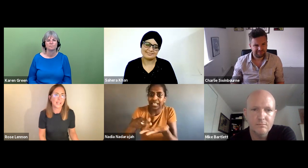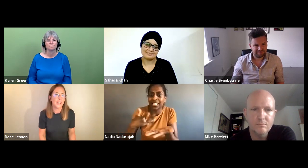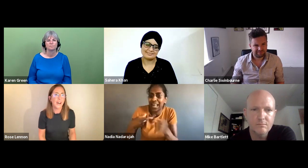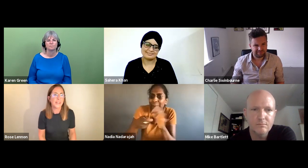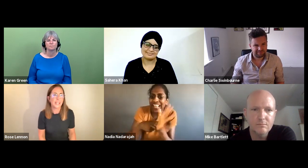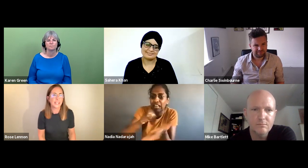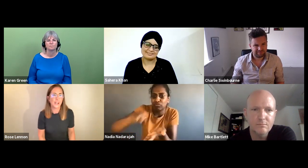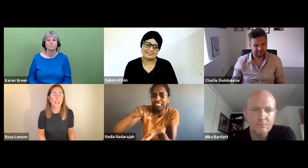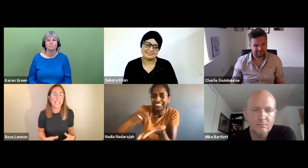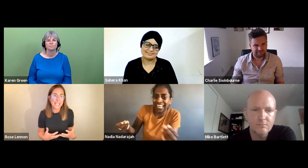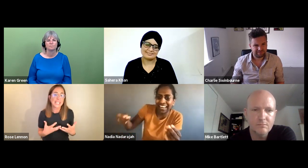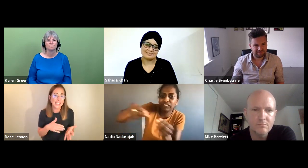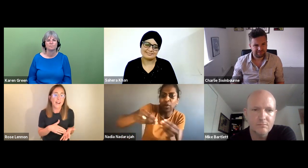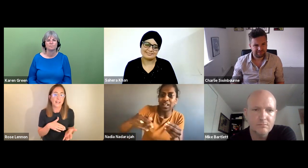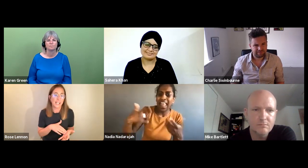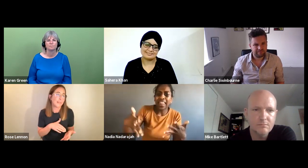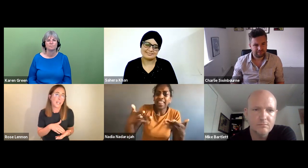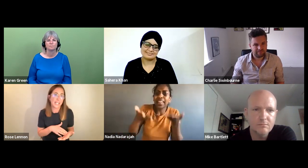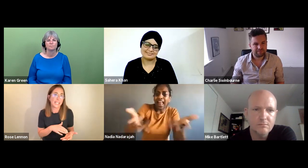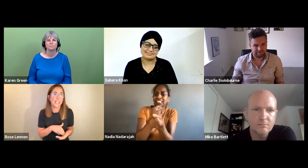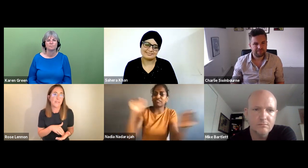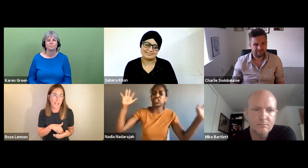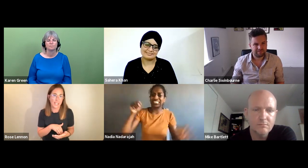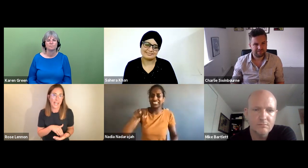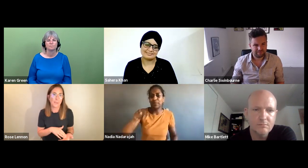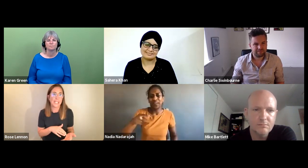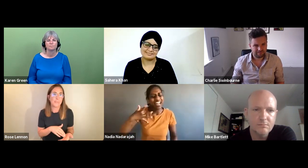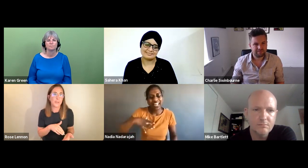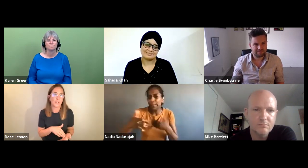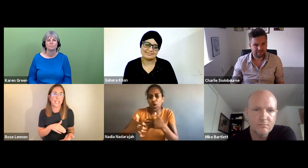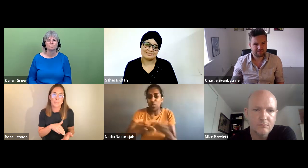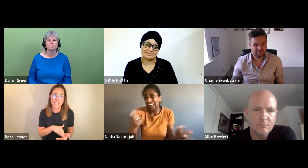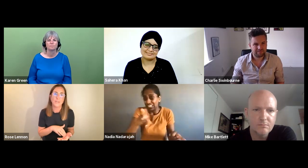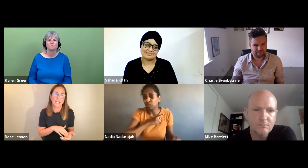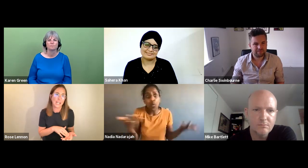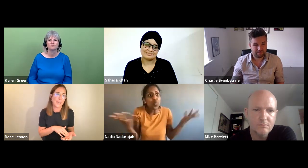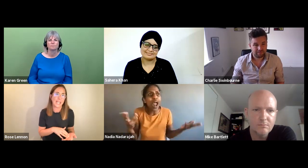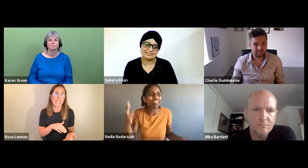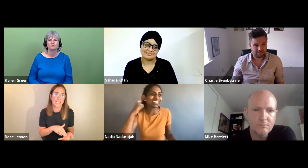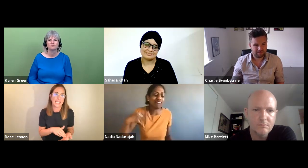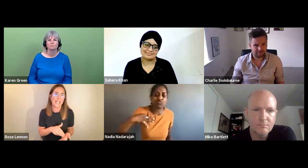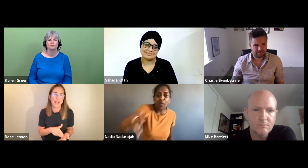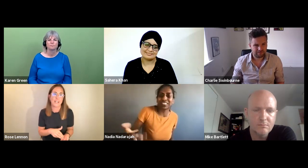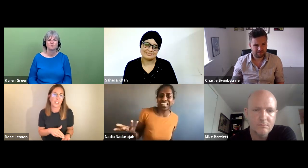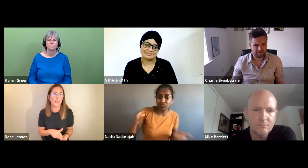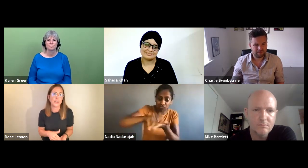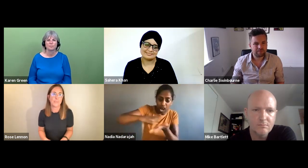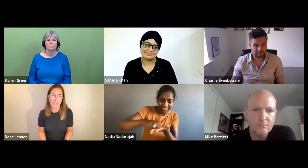theatre? I think, you know, it needs to start, like Mike said, in the writing. We need to be talking specifically about saying this is a character who uses